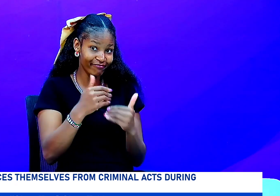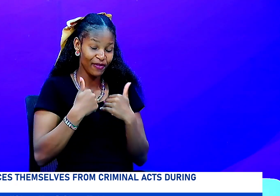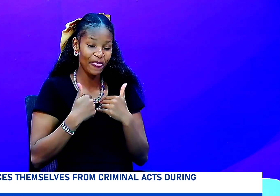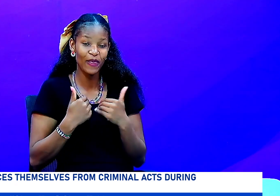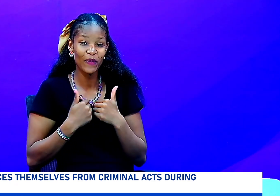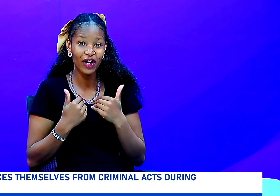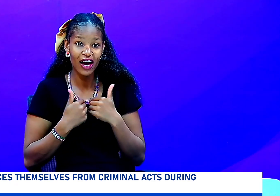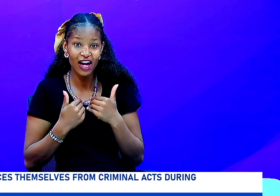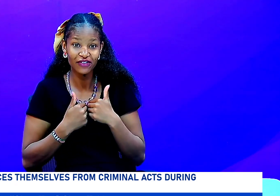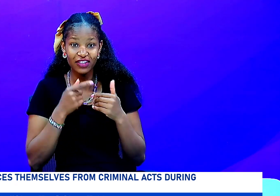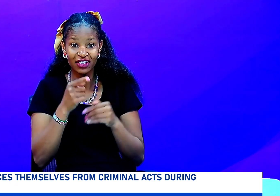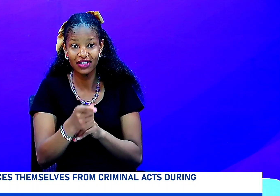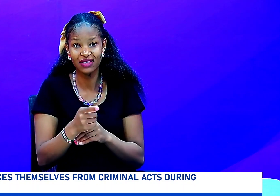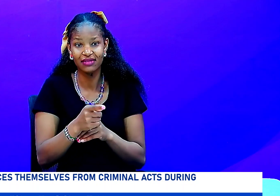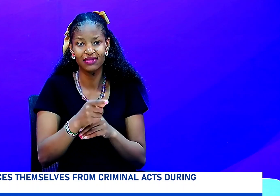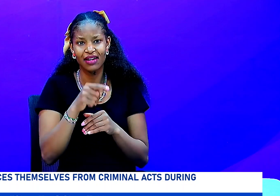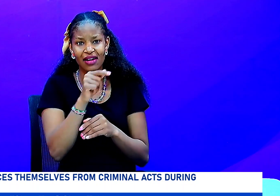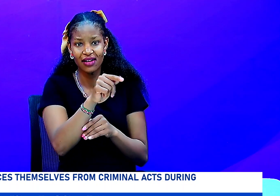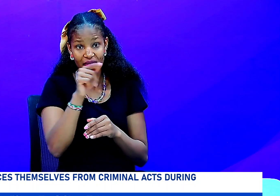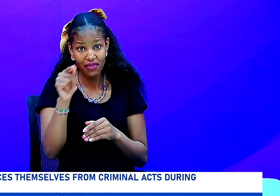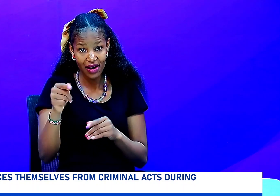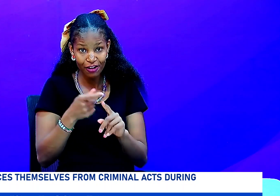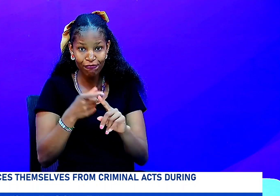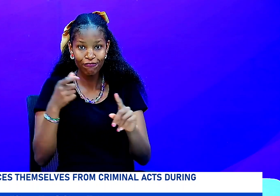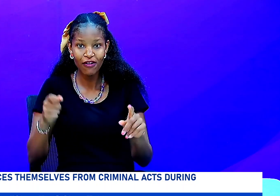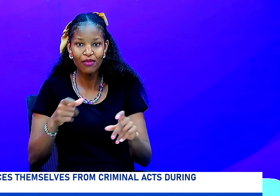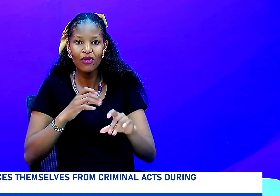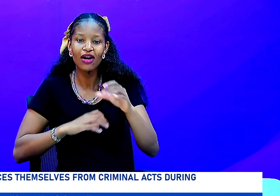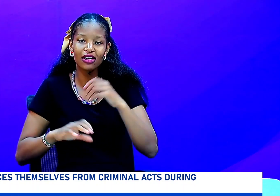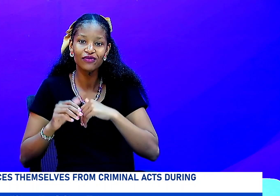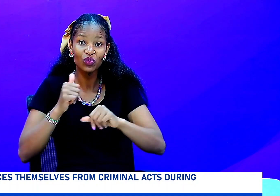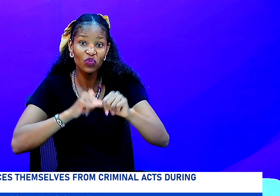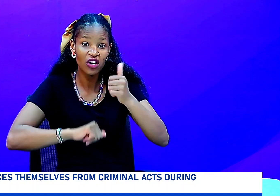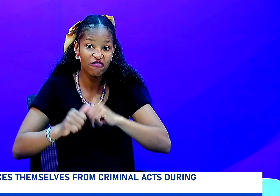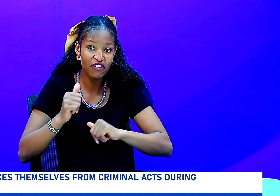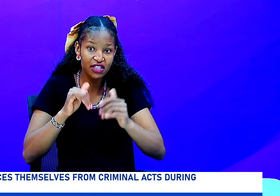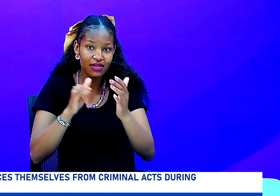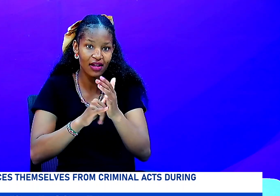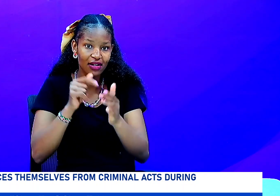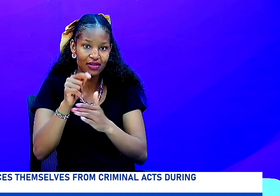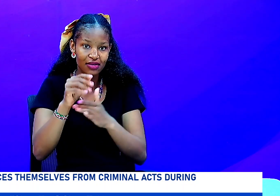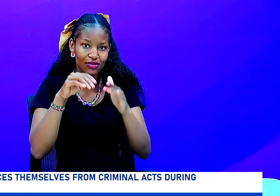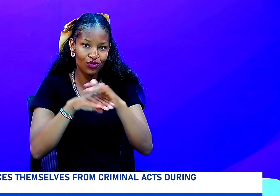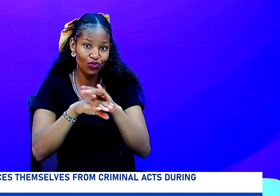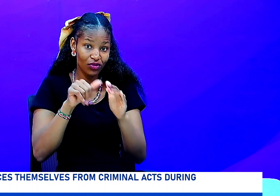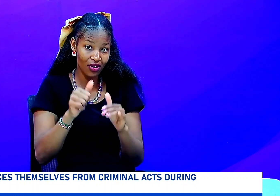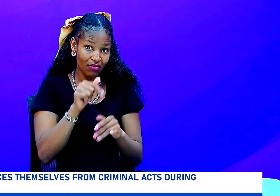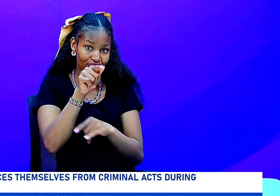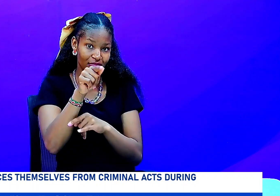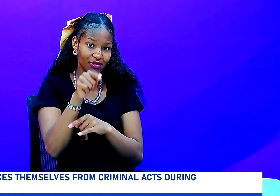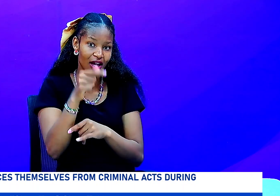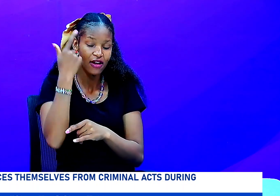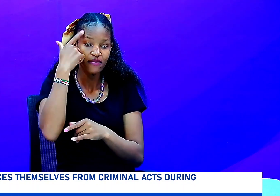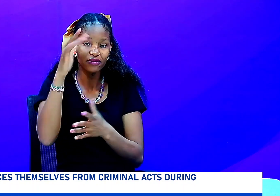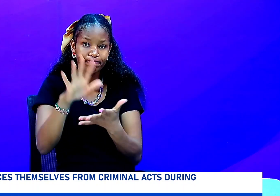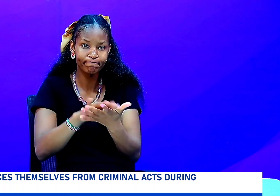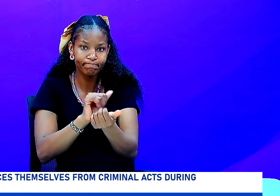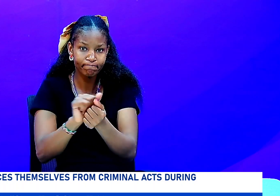Moving on, the opposition leaders have distanced themselves from criminal acts that caused